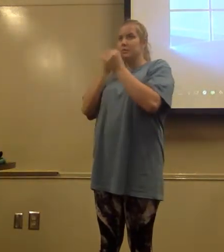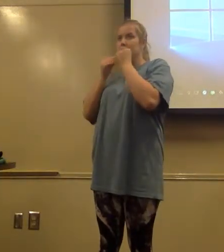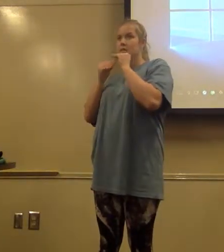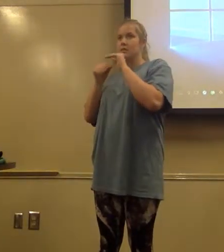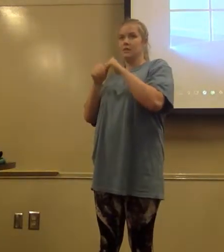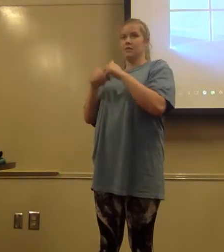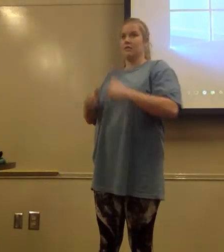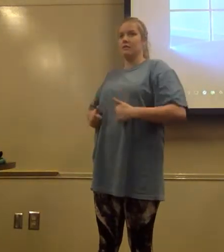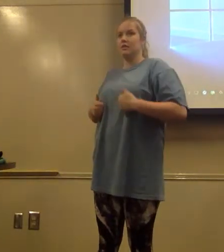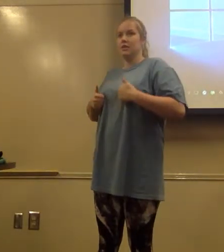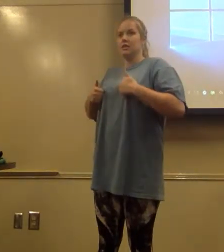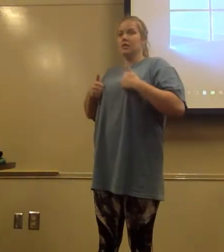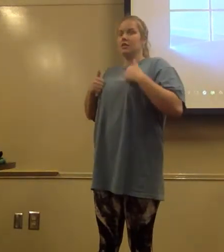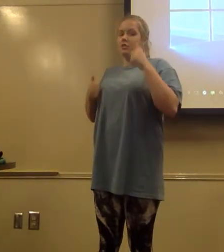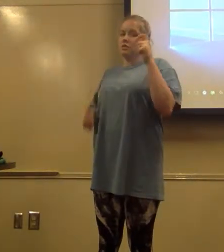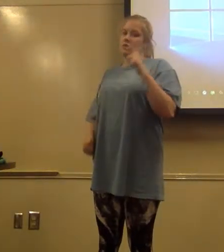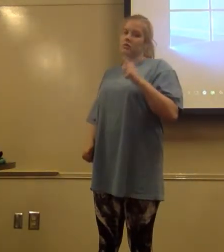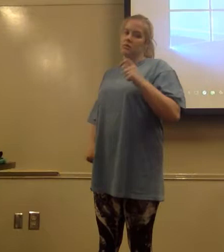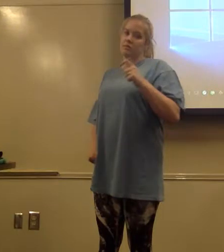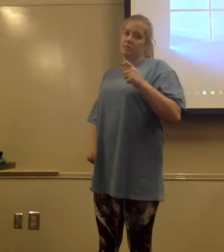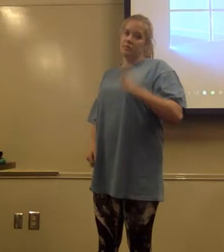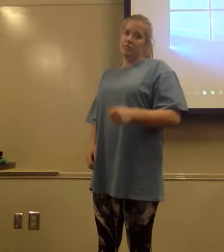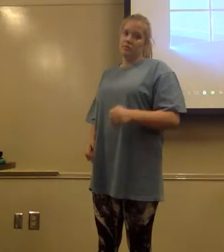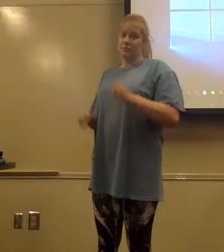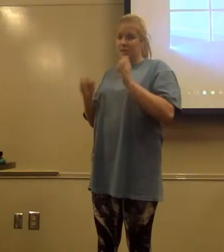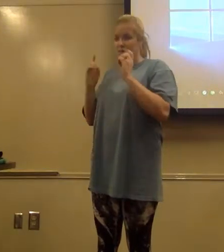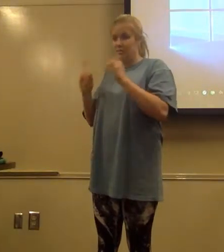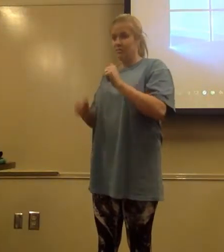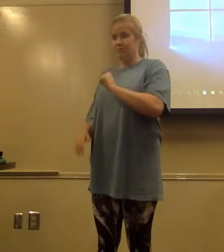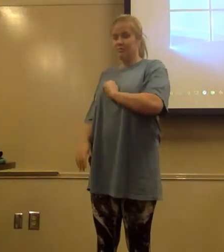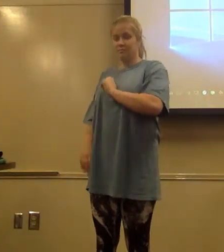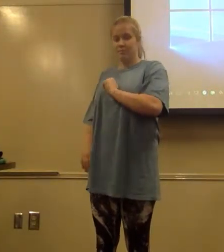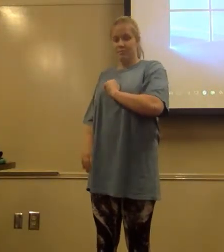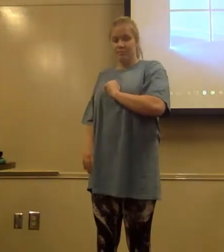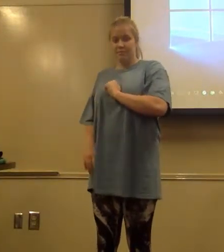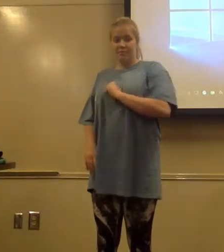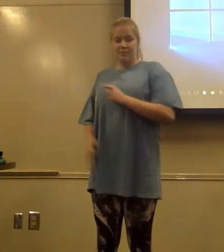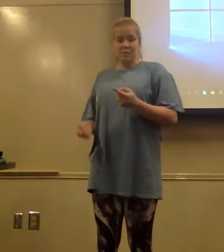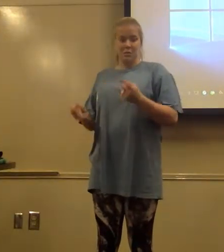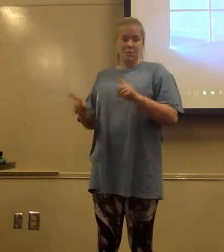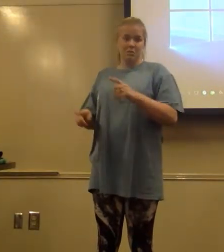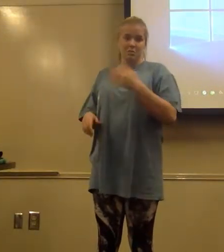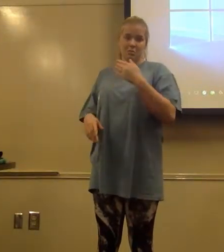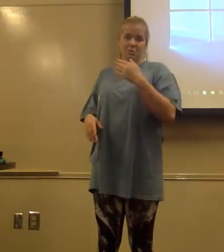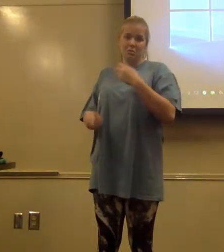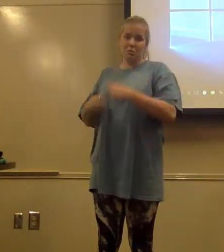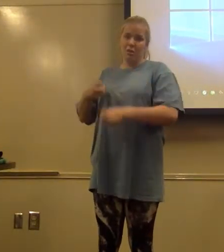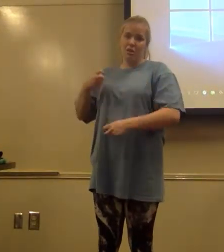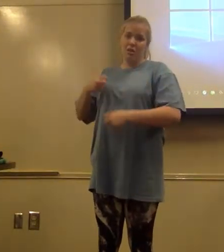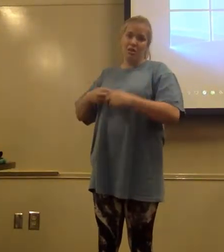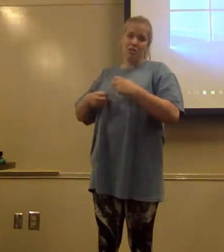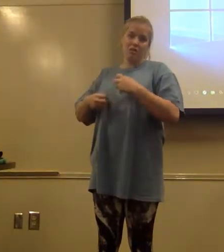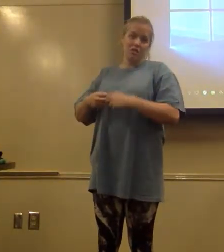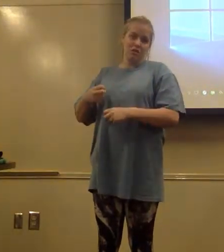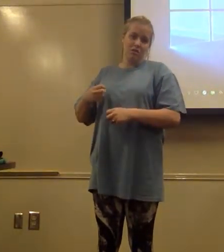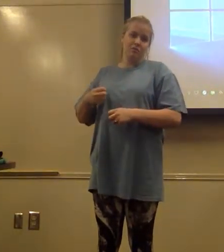these choices consciously, educating ourselves about the predictable consequences of our actions. You talked earlier about